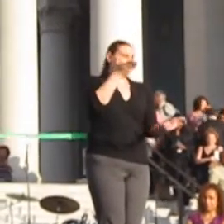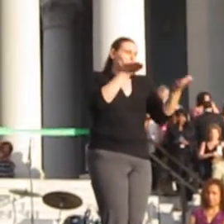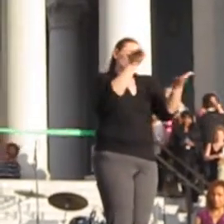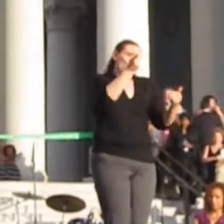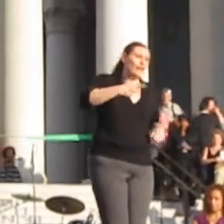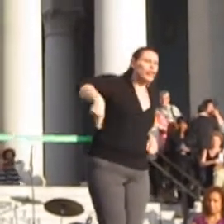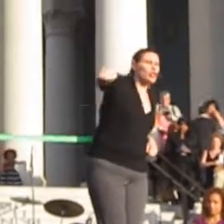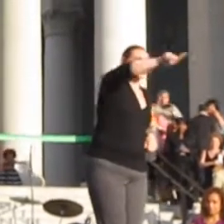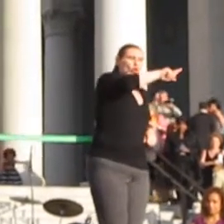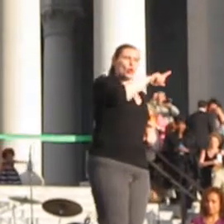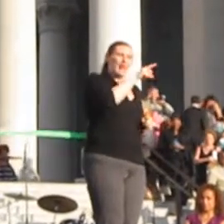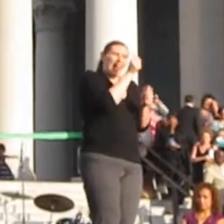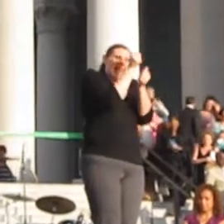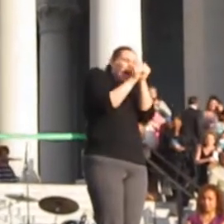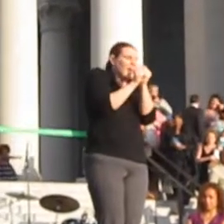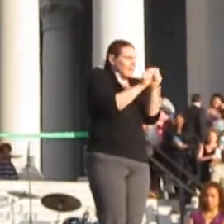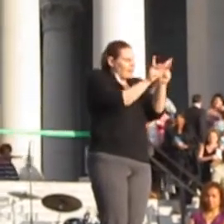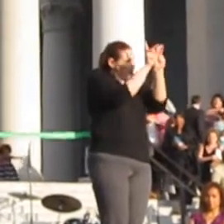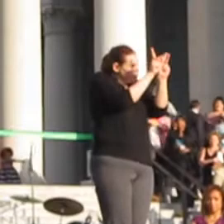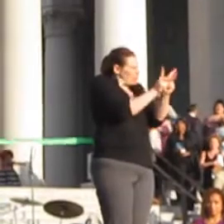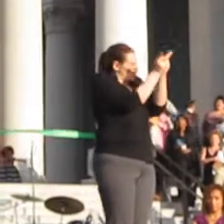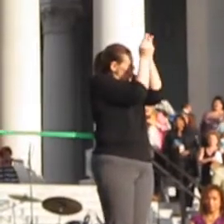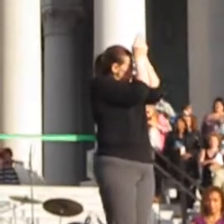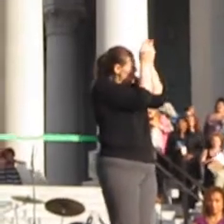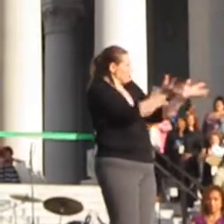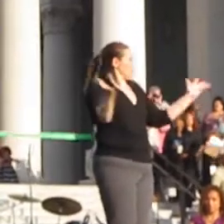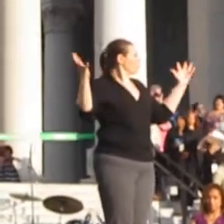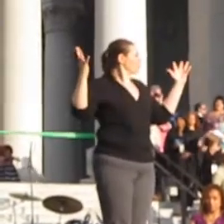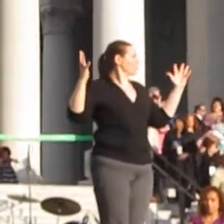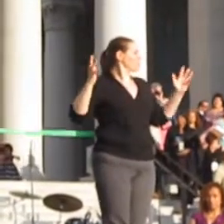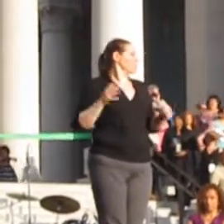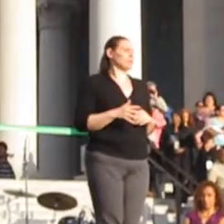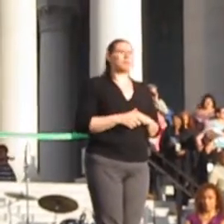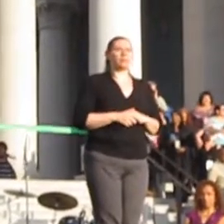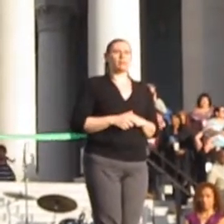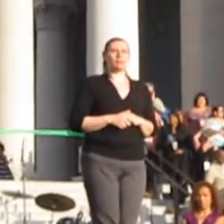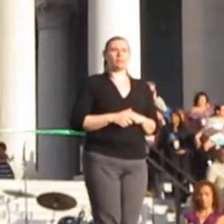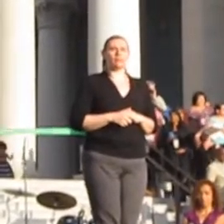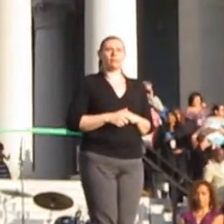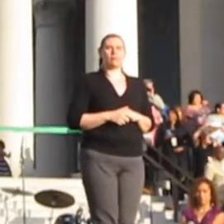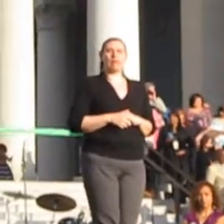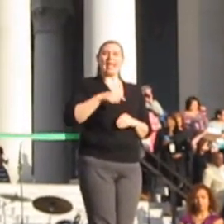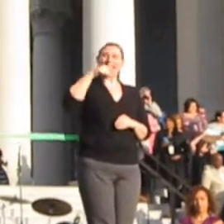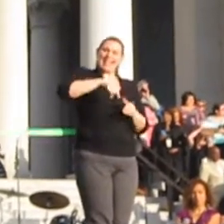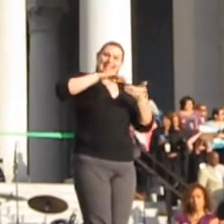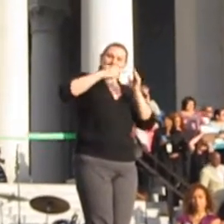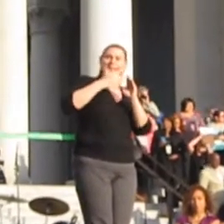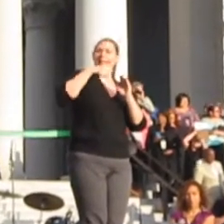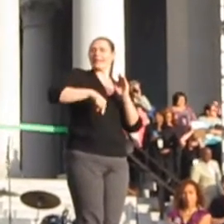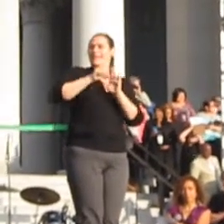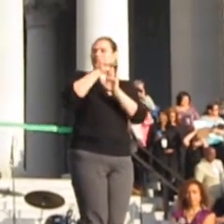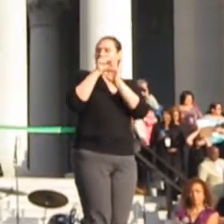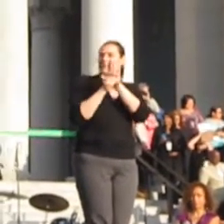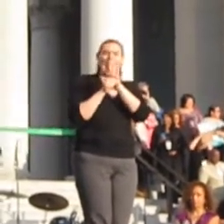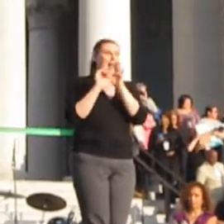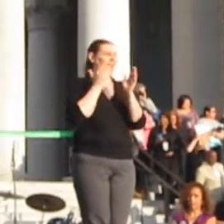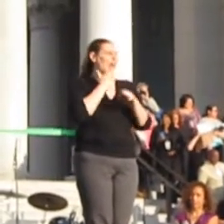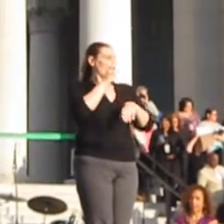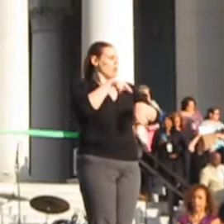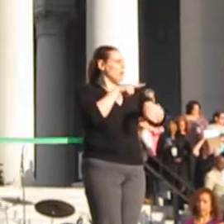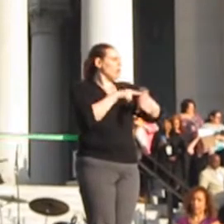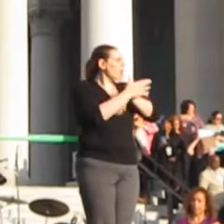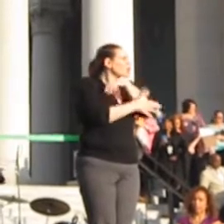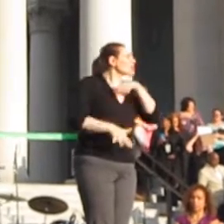you, every single one of you. And this city, this state, and our nation